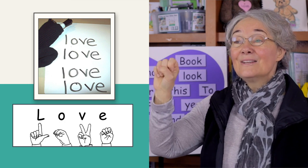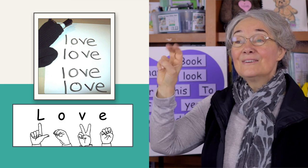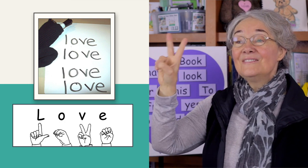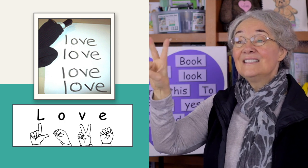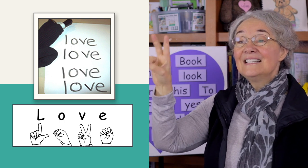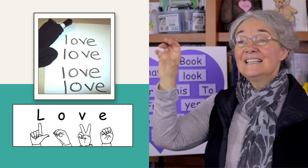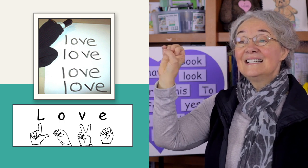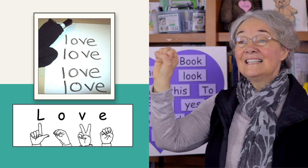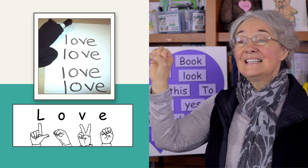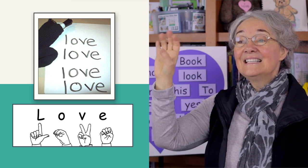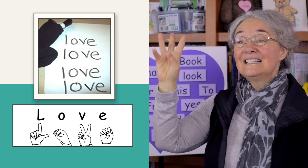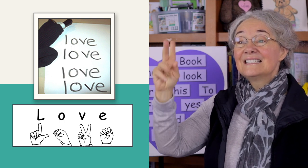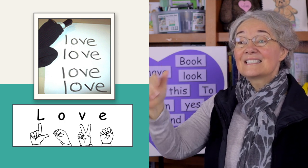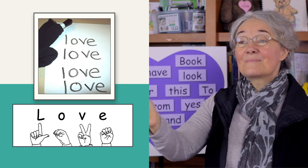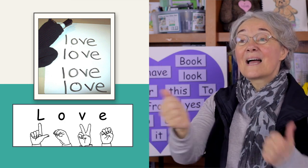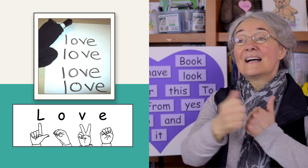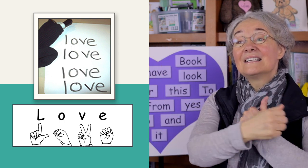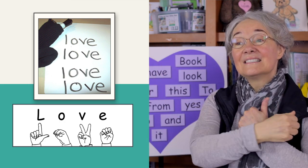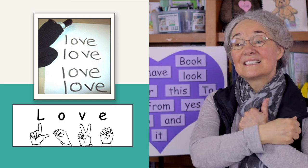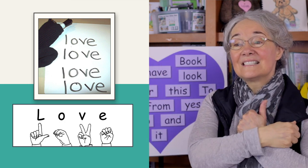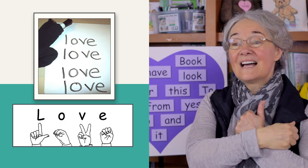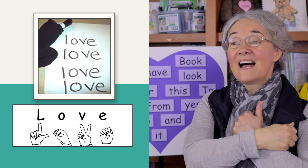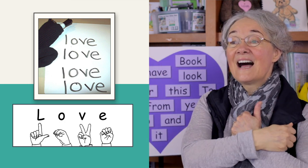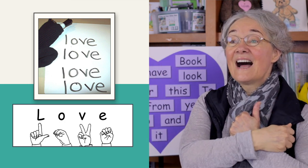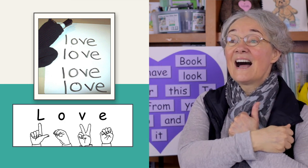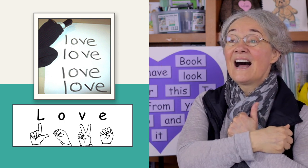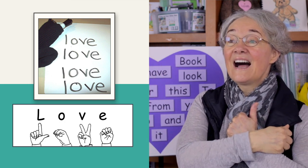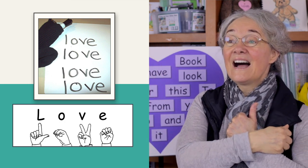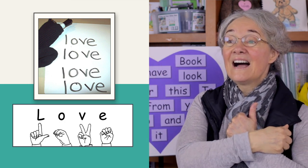L-O-V-E, L-O-V-E spells